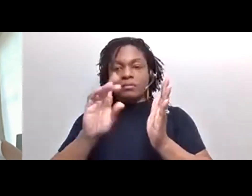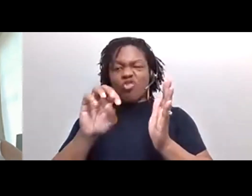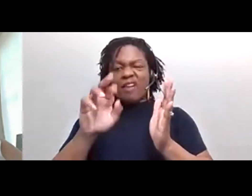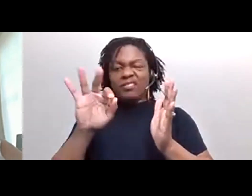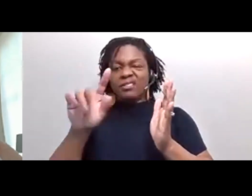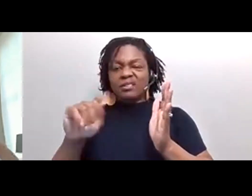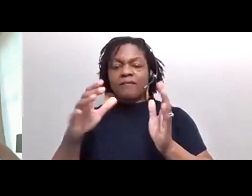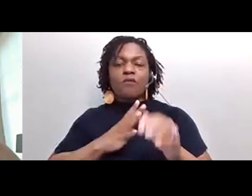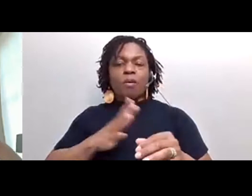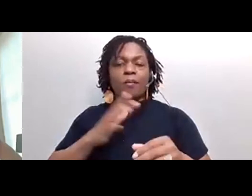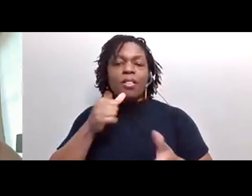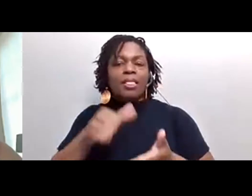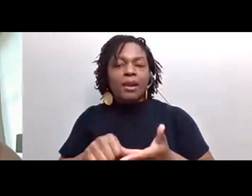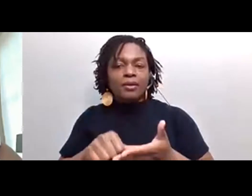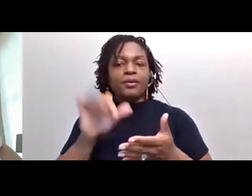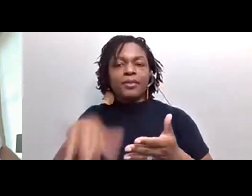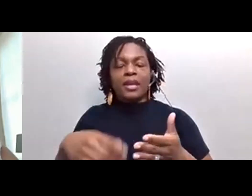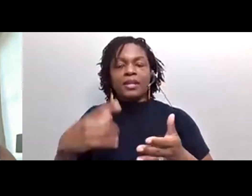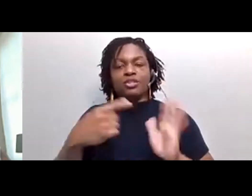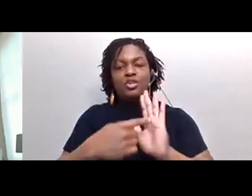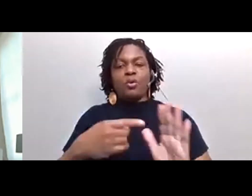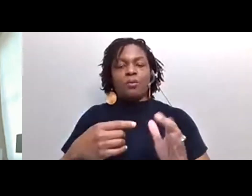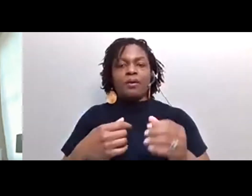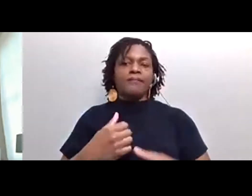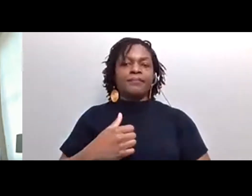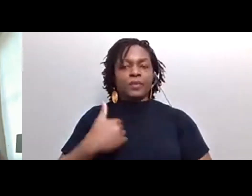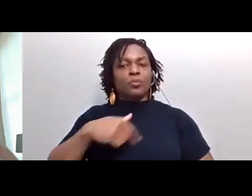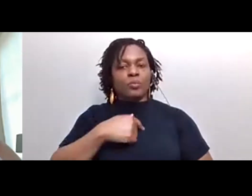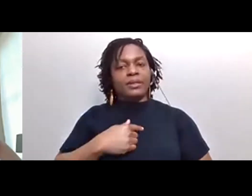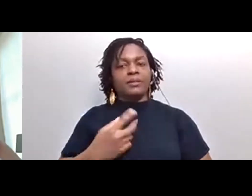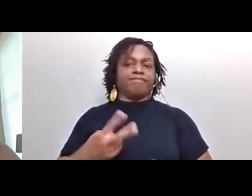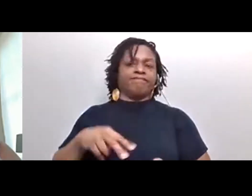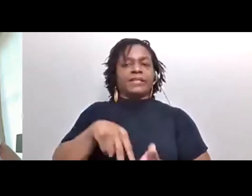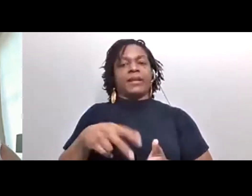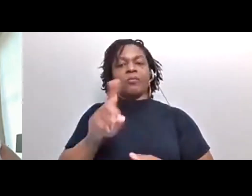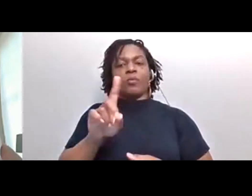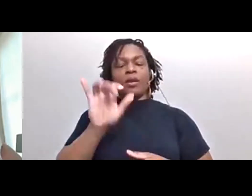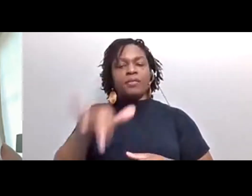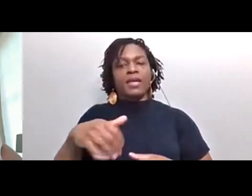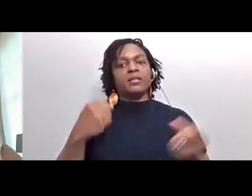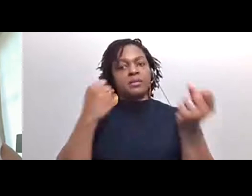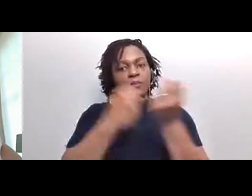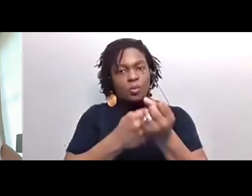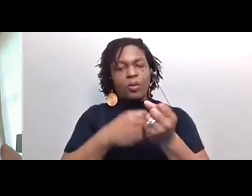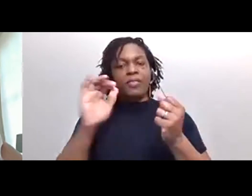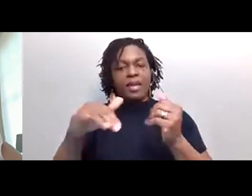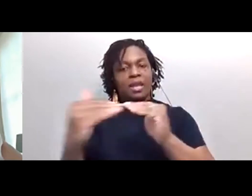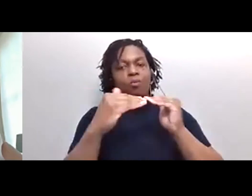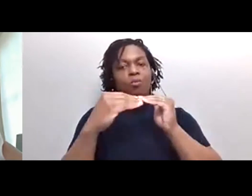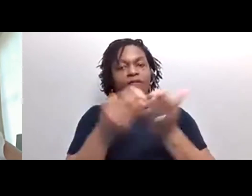documenting official support for finding equitable funding across all of the disability